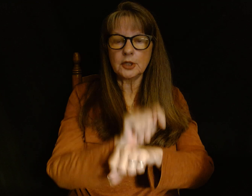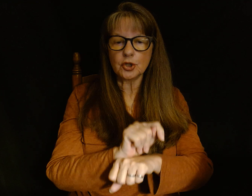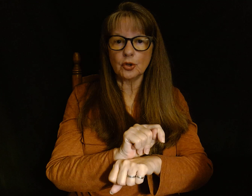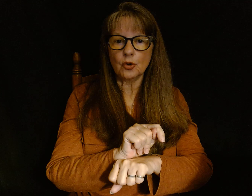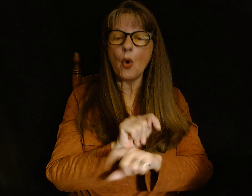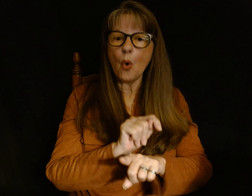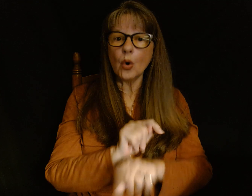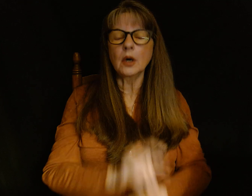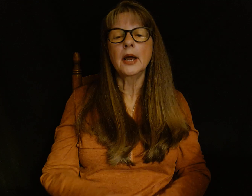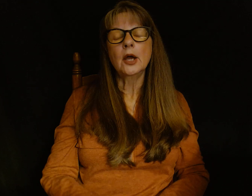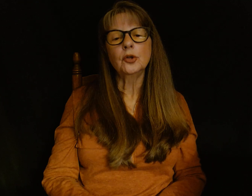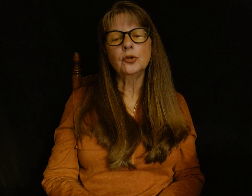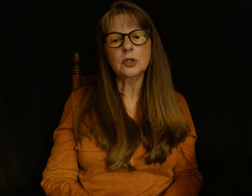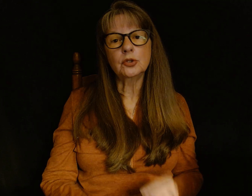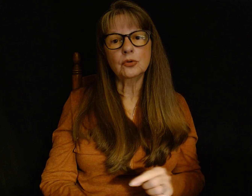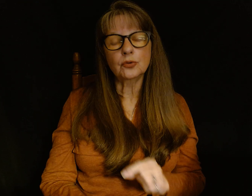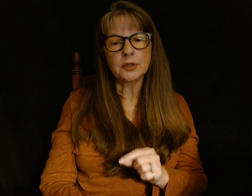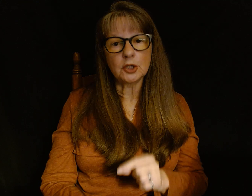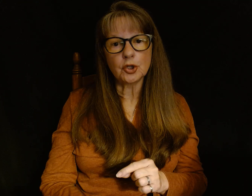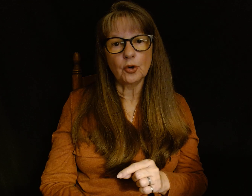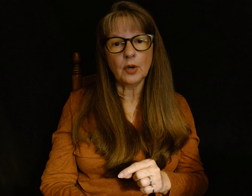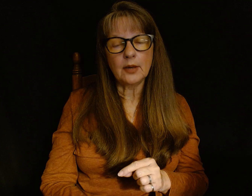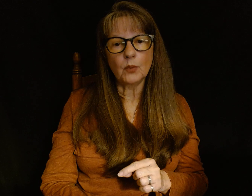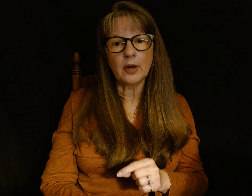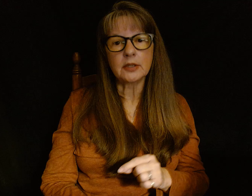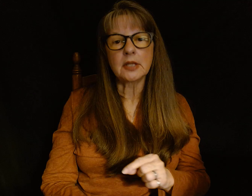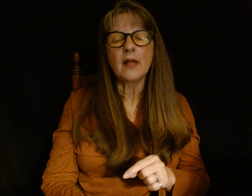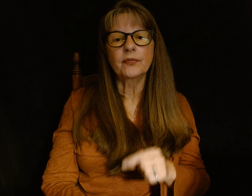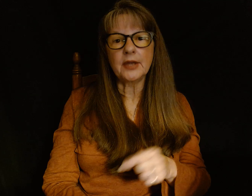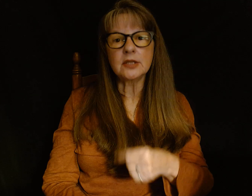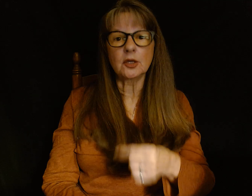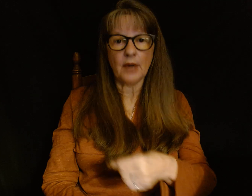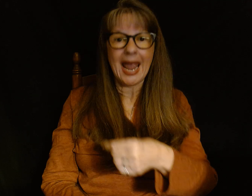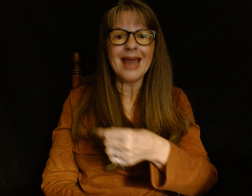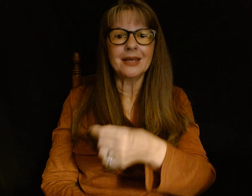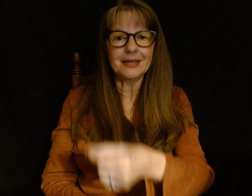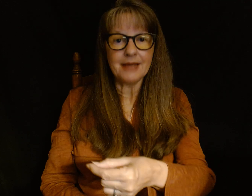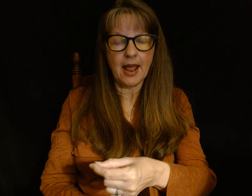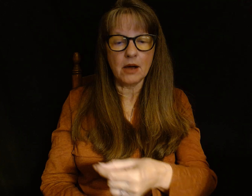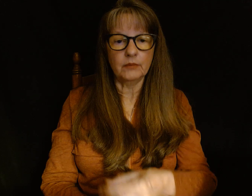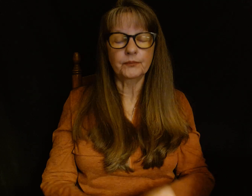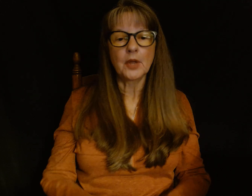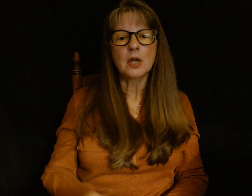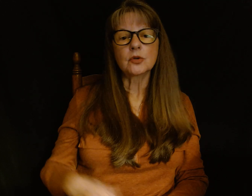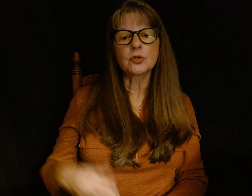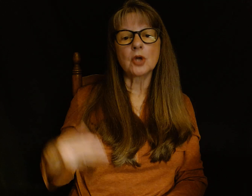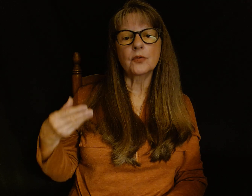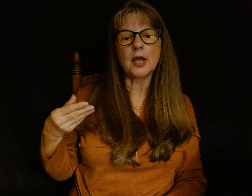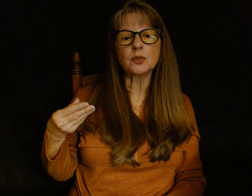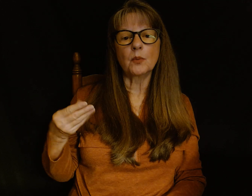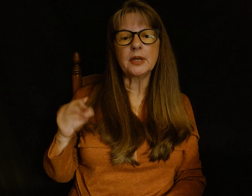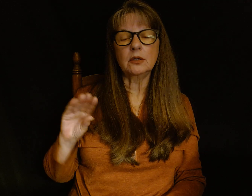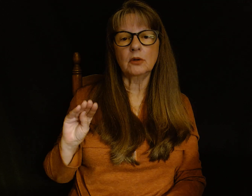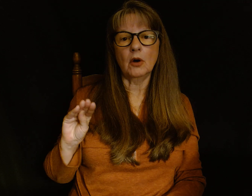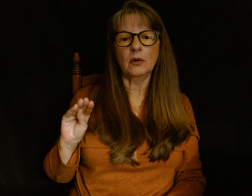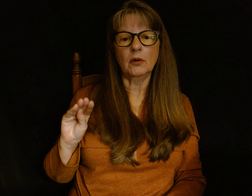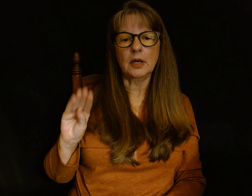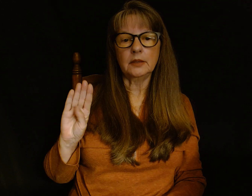traditional. Or you could do traditional and where it's things that are handed down. So that's when we are, they're